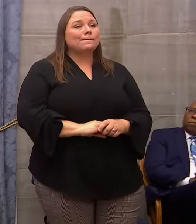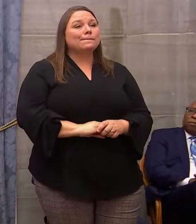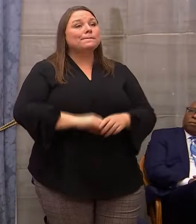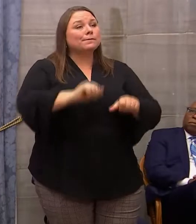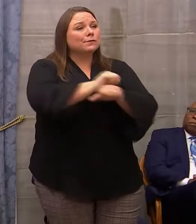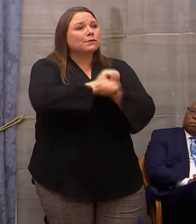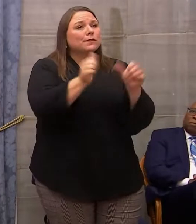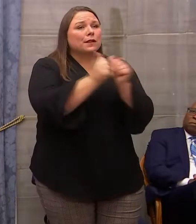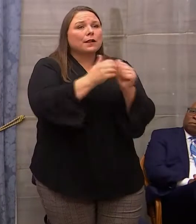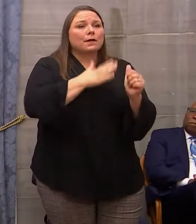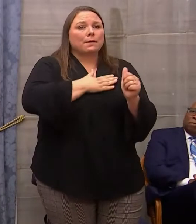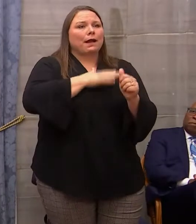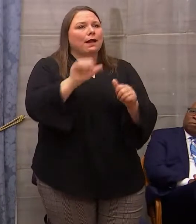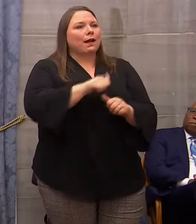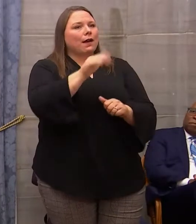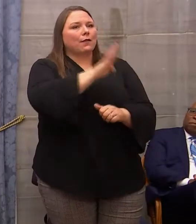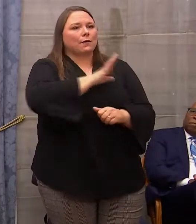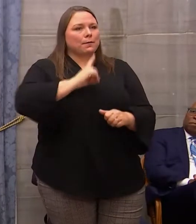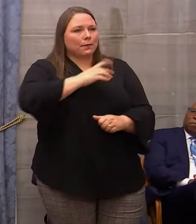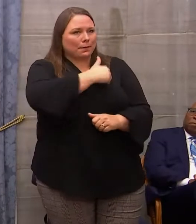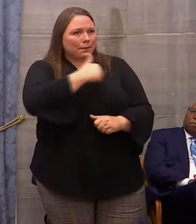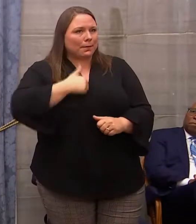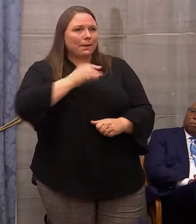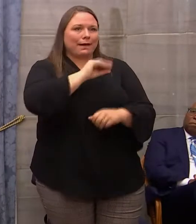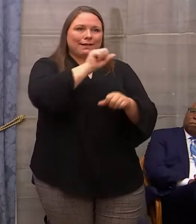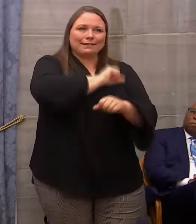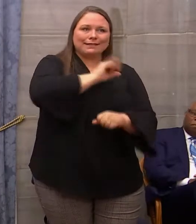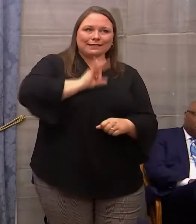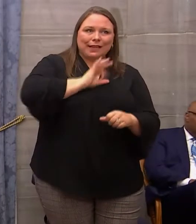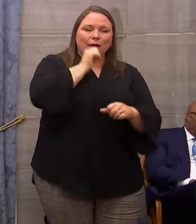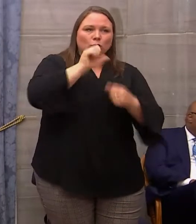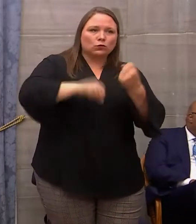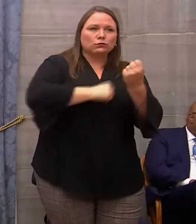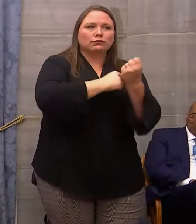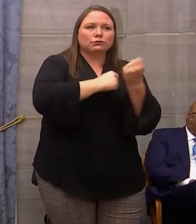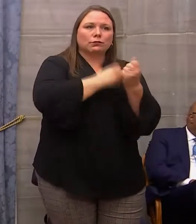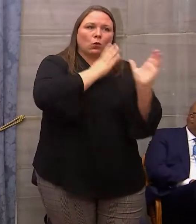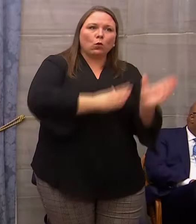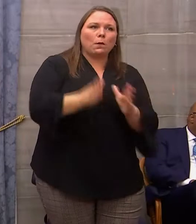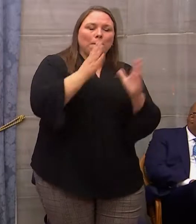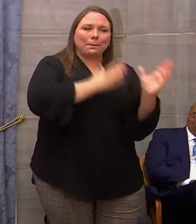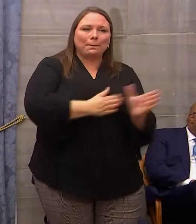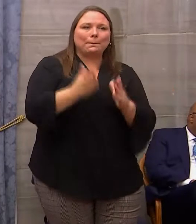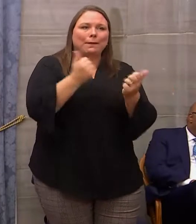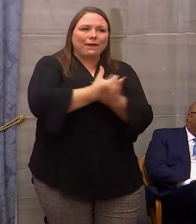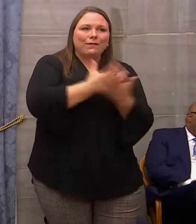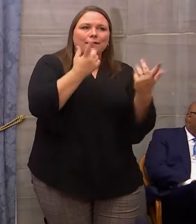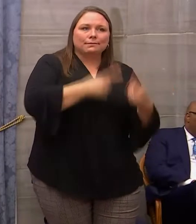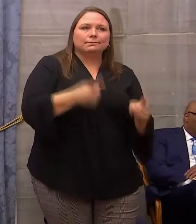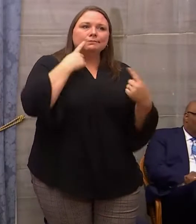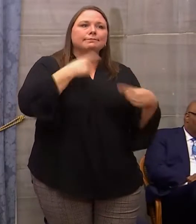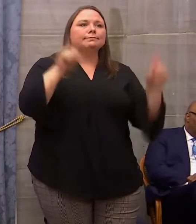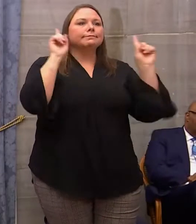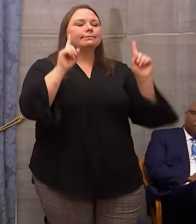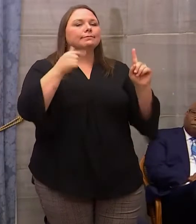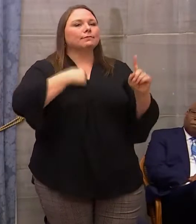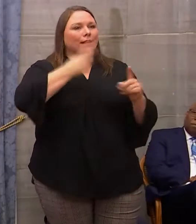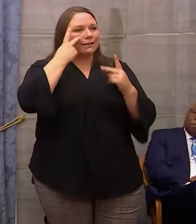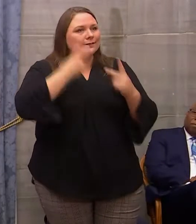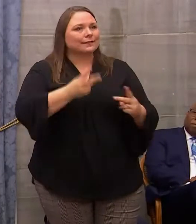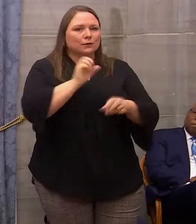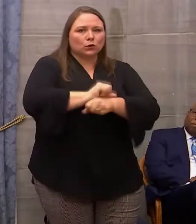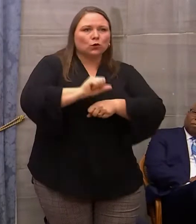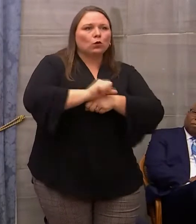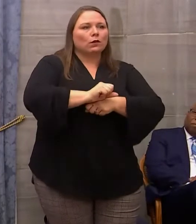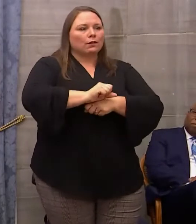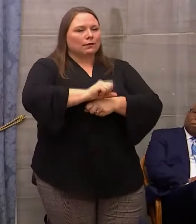Working alongside my fellow board members and our staff behind the scenes that organize and plan to make all of this happen, I have seen the hard work,